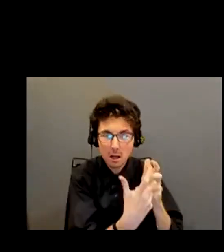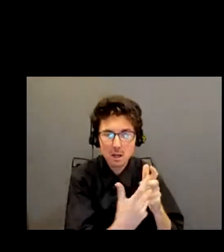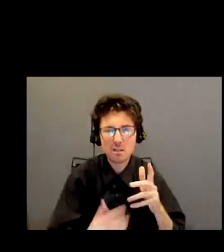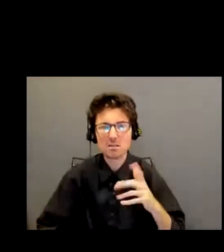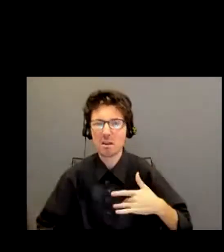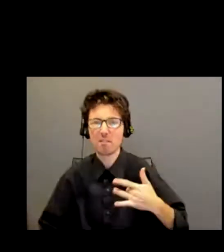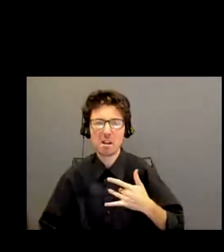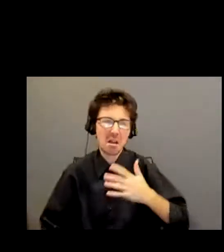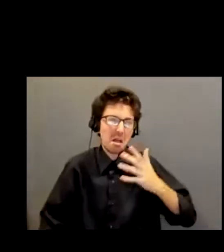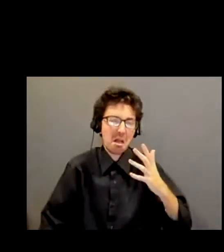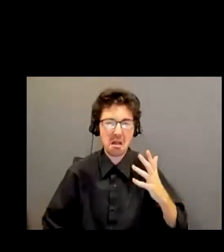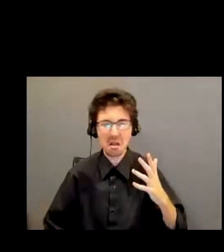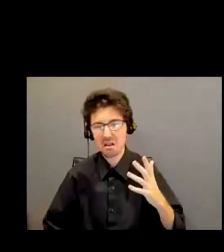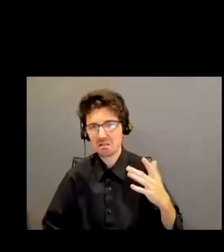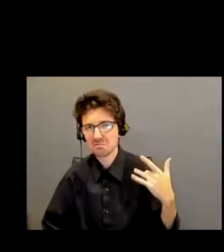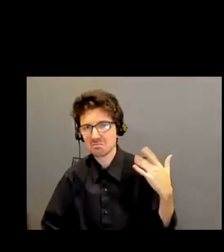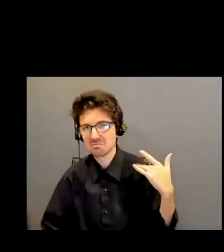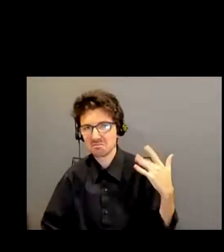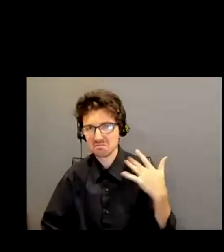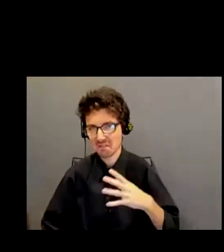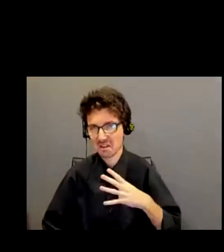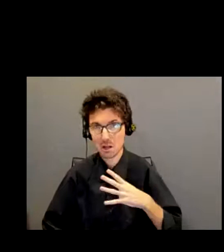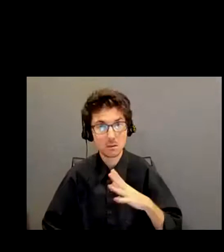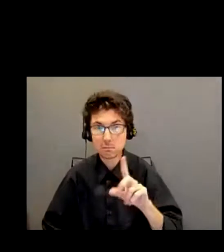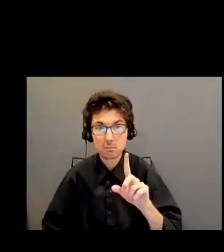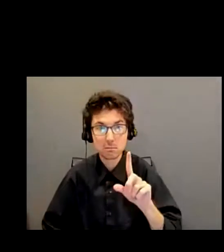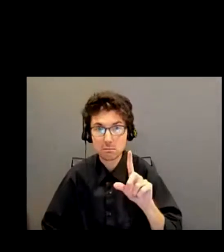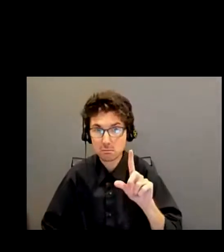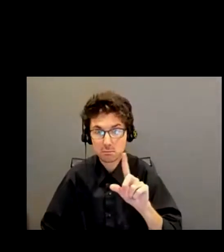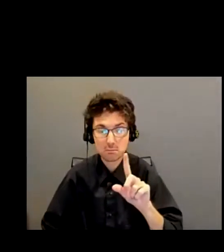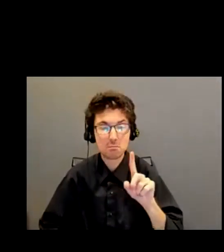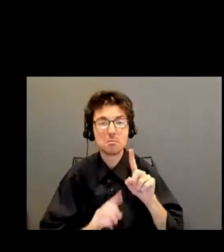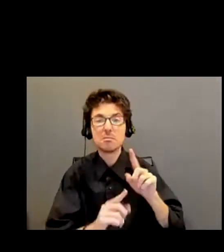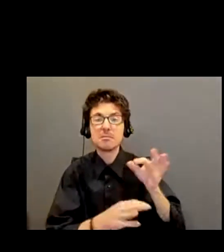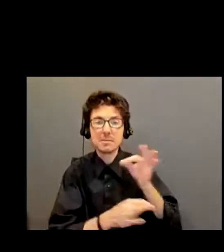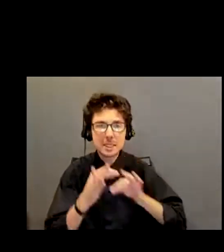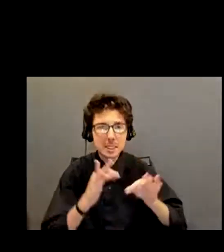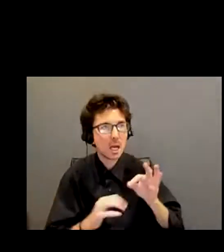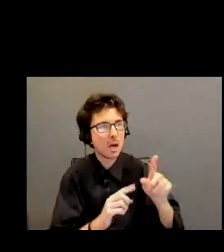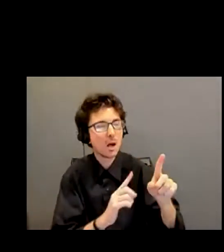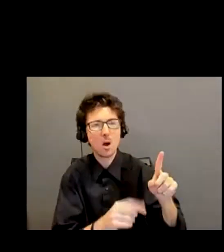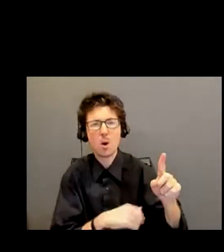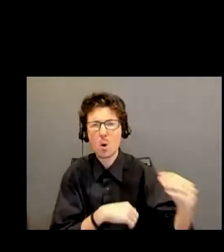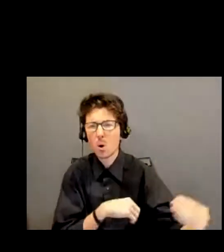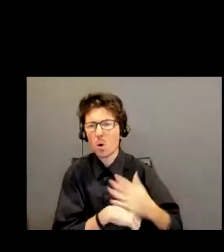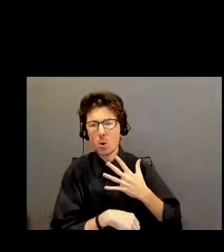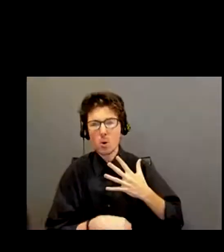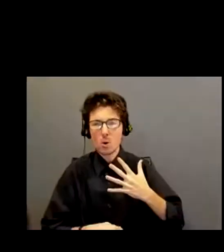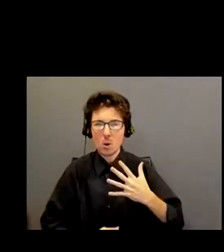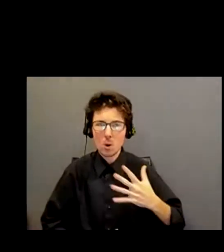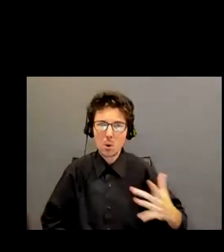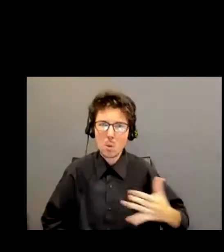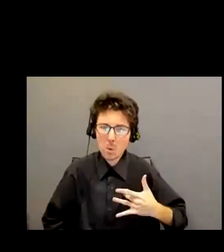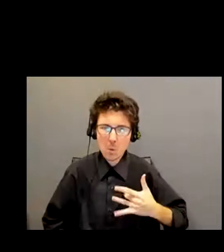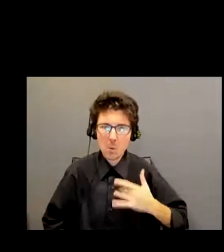feel grateful for that. And you feel as though you must be the most successful student among the